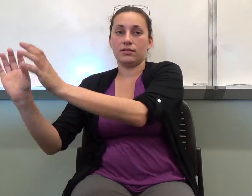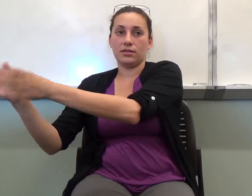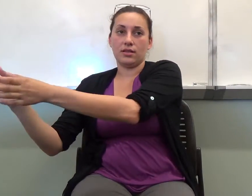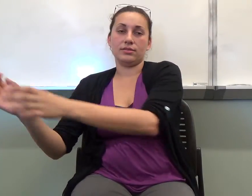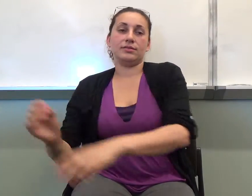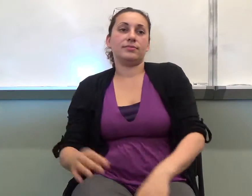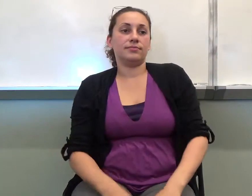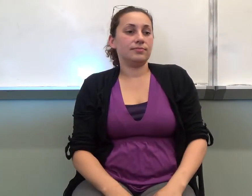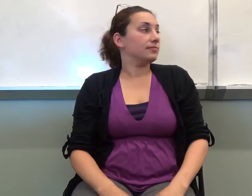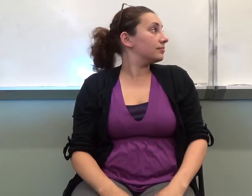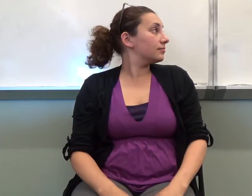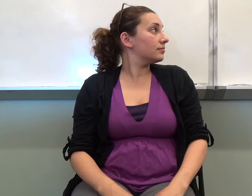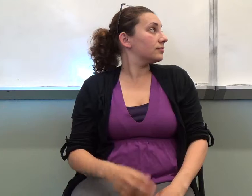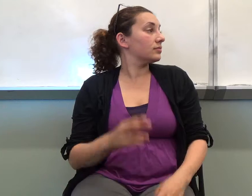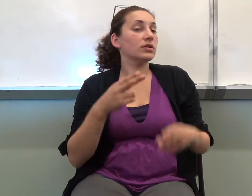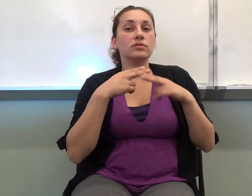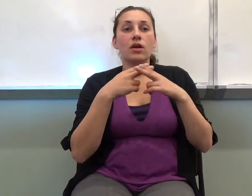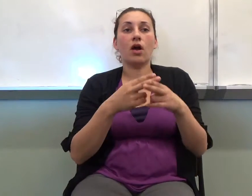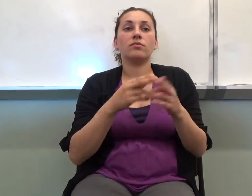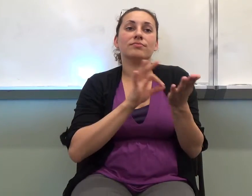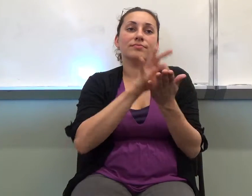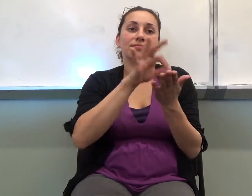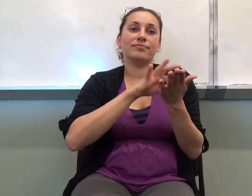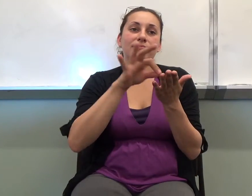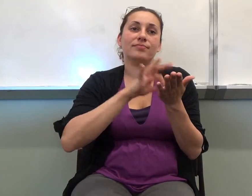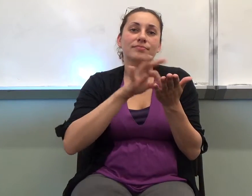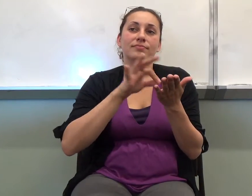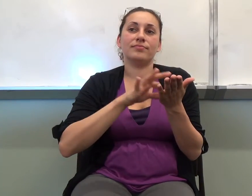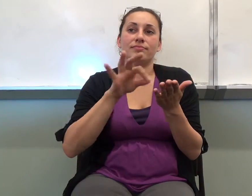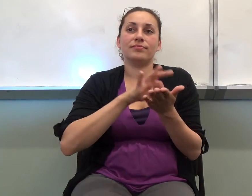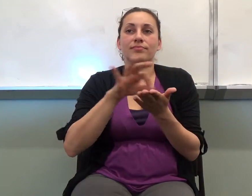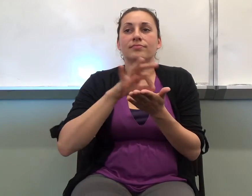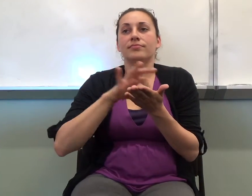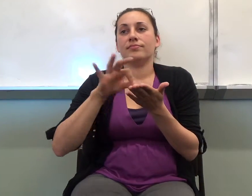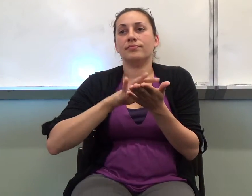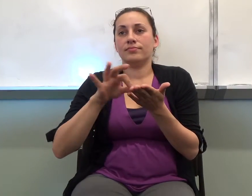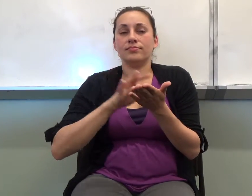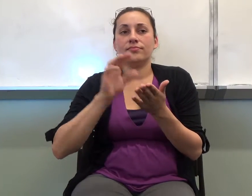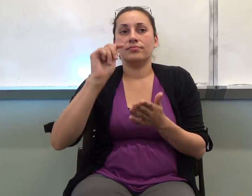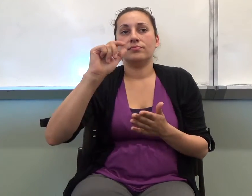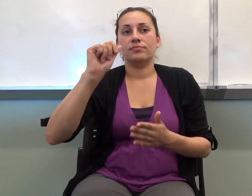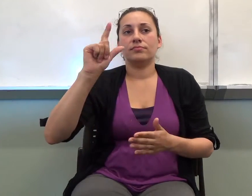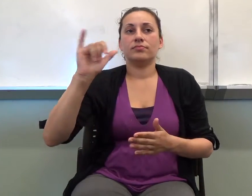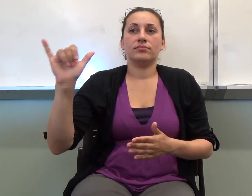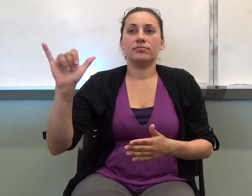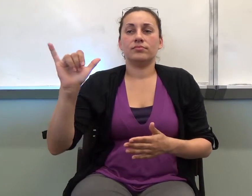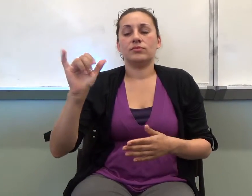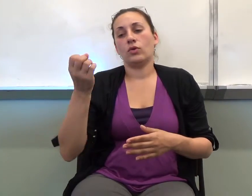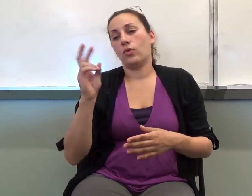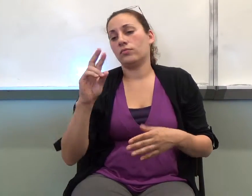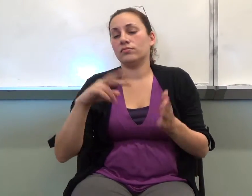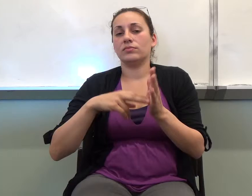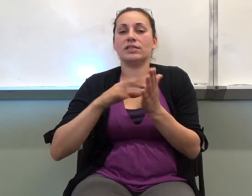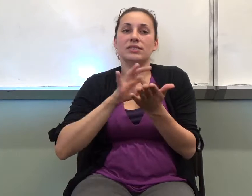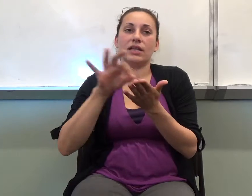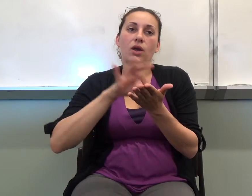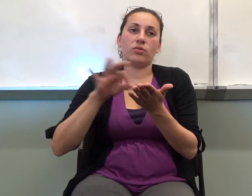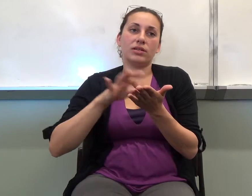This is called tally, and all that means is tally marks. You just put the little things here. And this is the